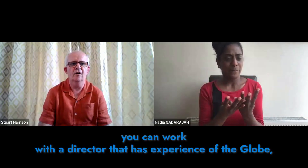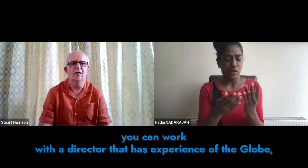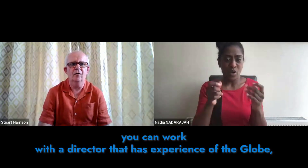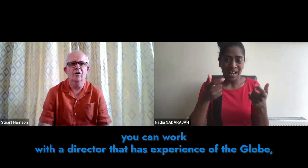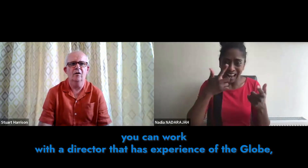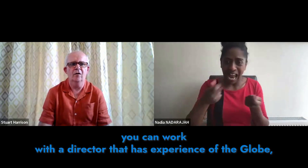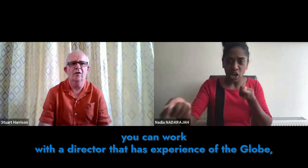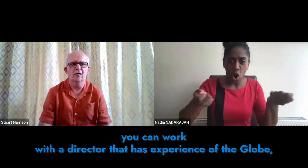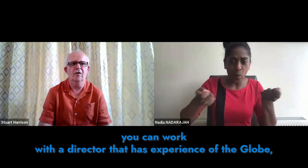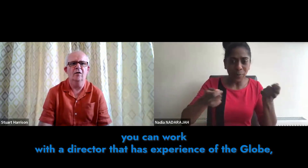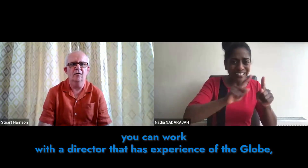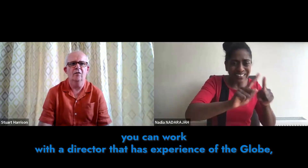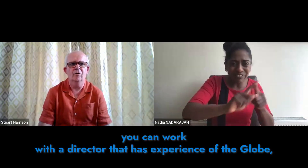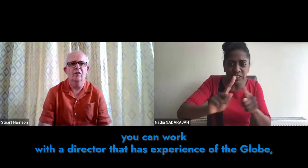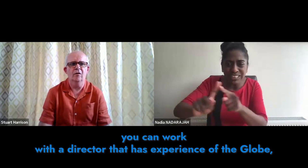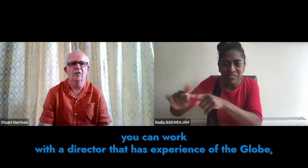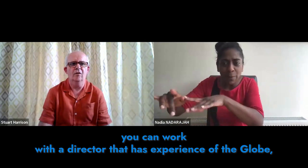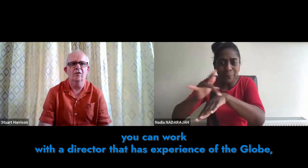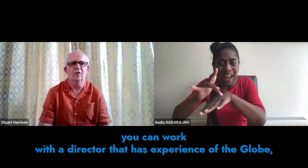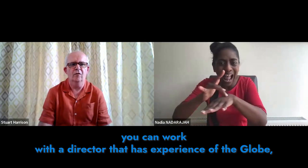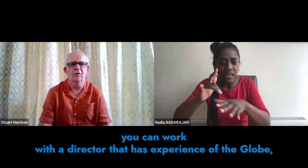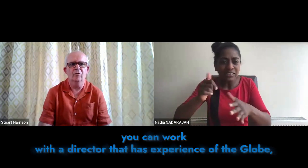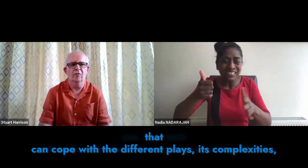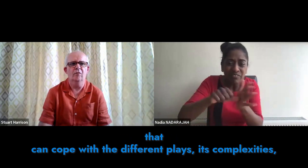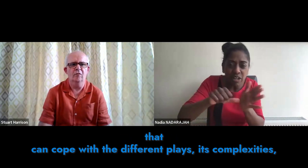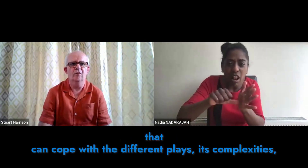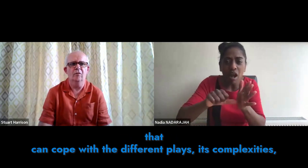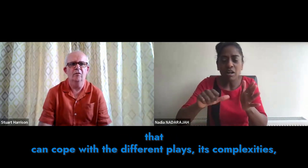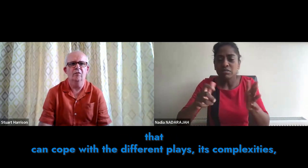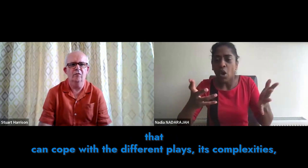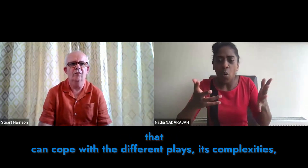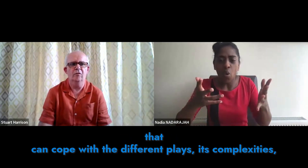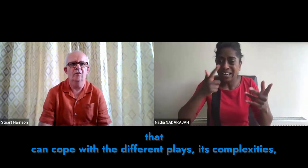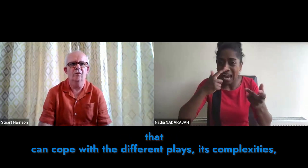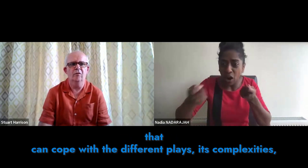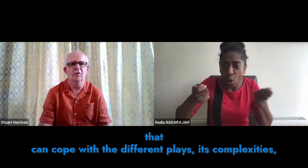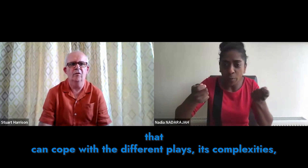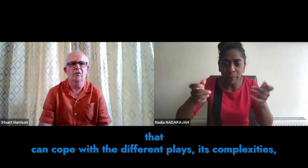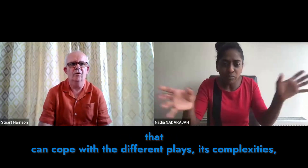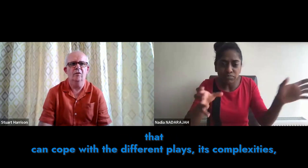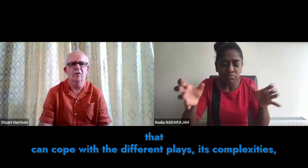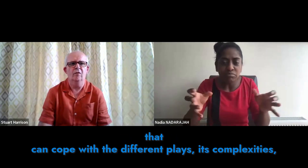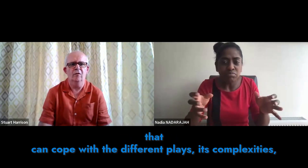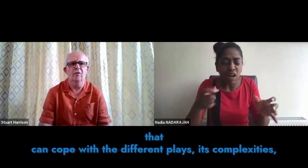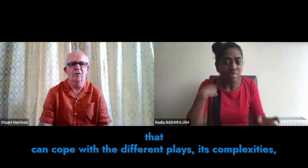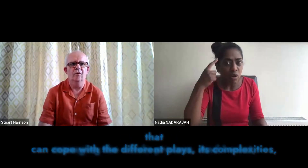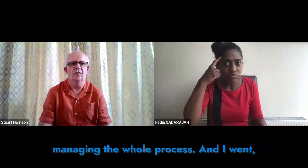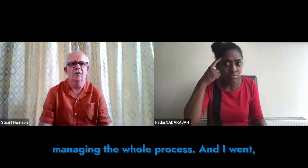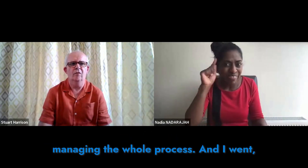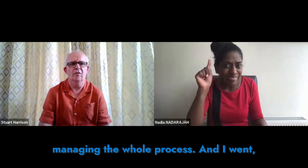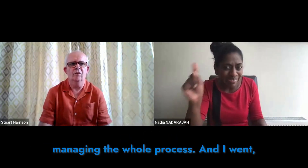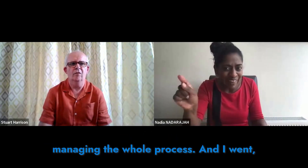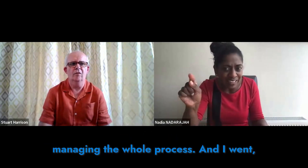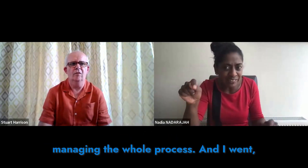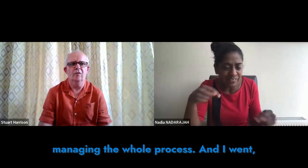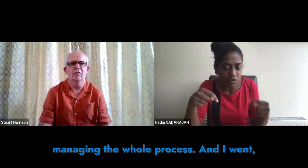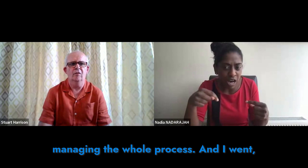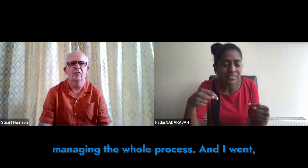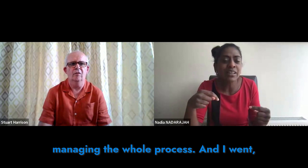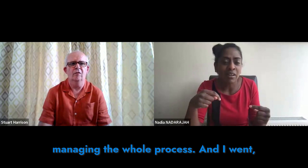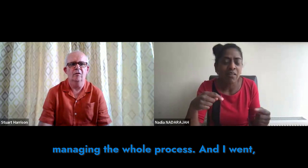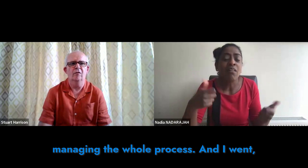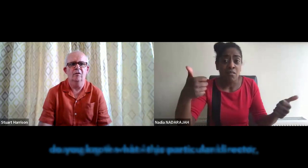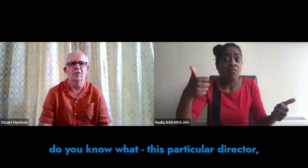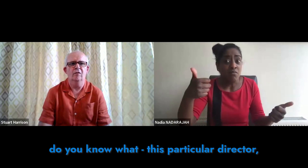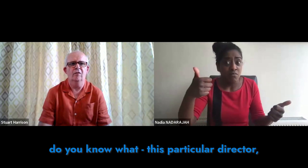work with a director that is experienced of the Globe, that can cope with the different plays, its complexities, managing the whole